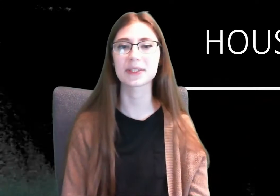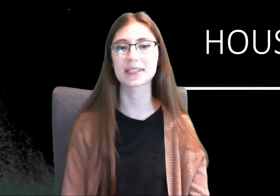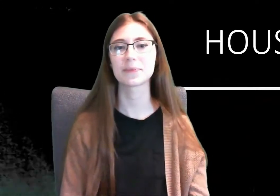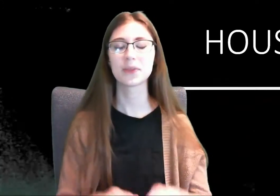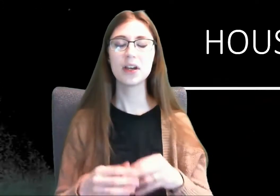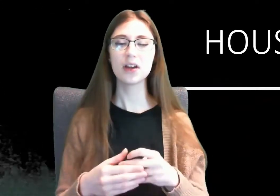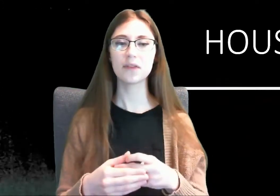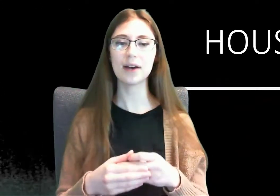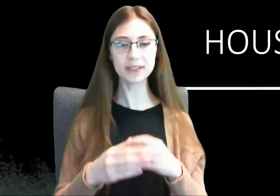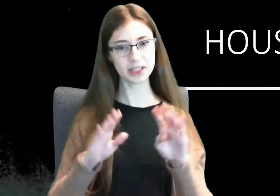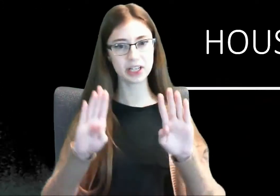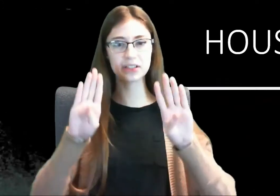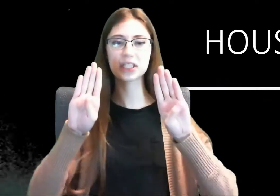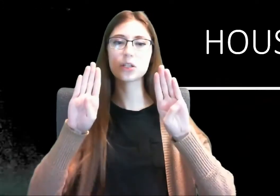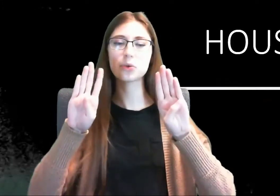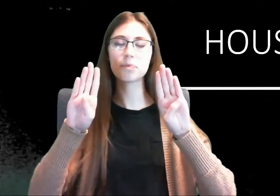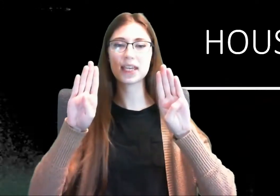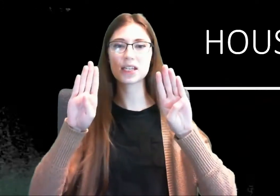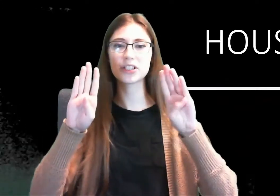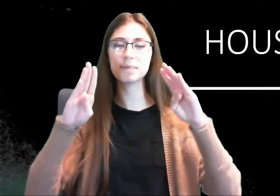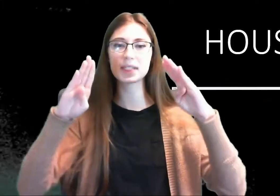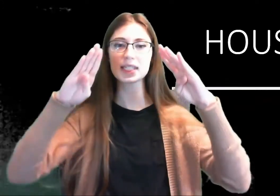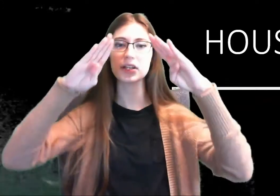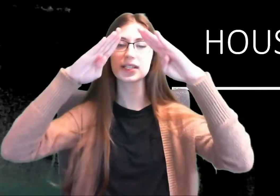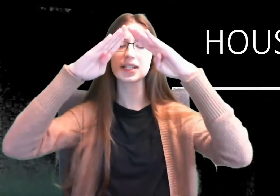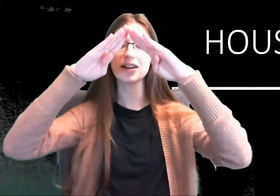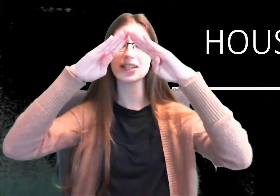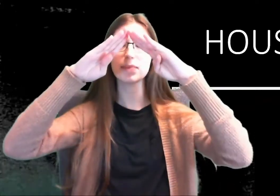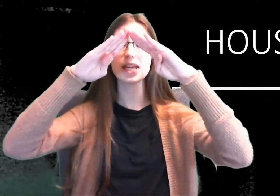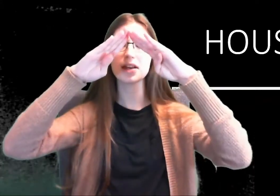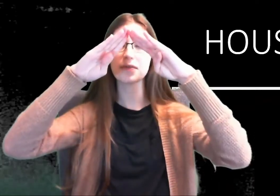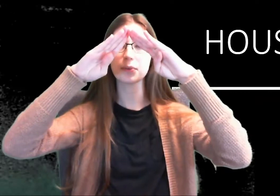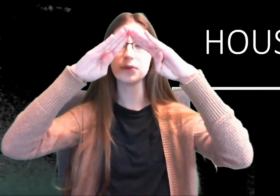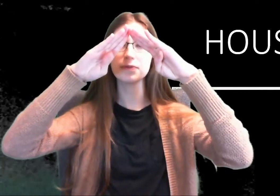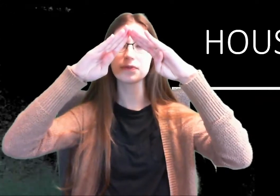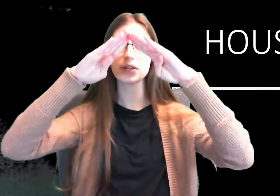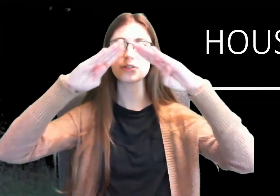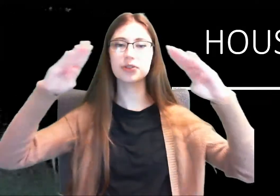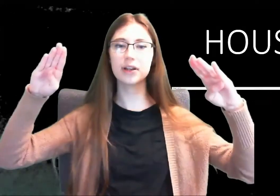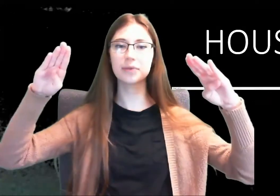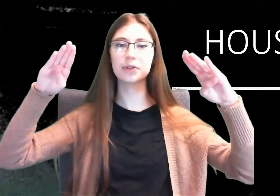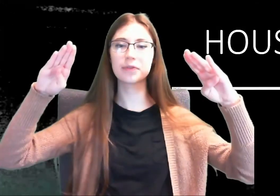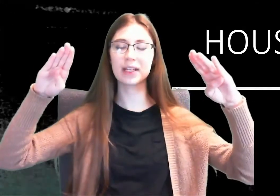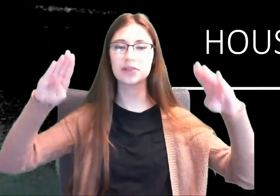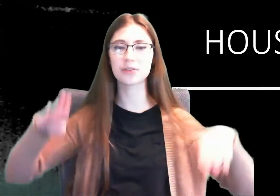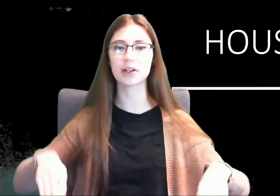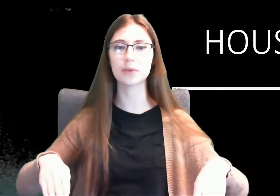House. For house, you can use 2 V hand shapes. You're going to start at the peak of the roof. You're going to draw your roof and then draw your